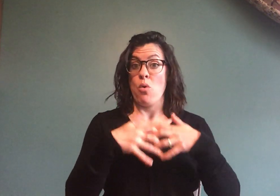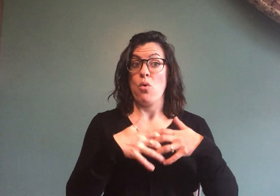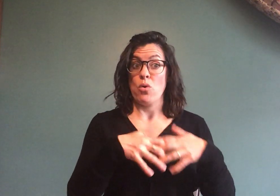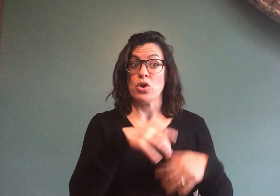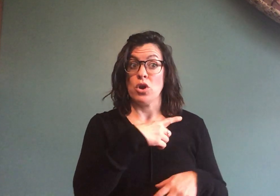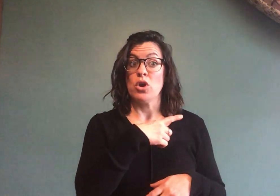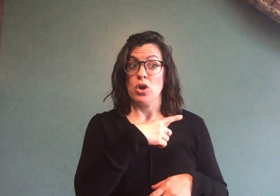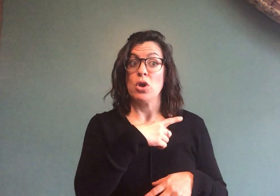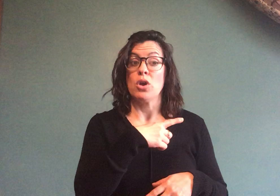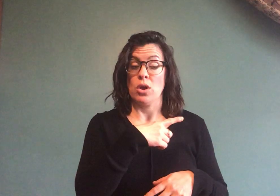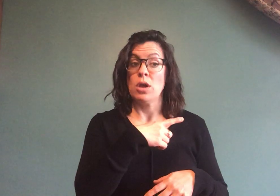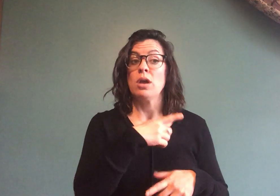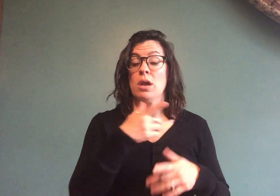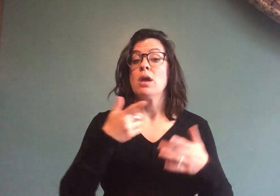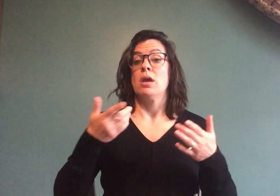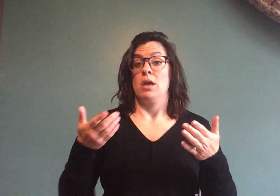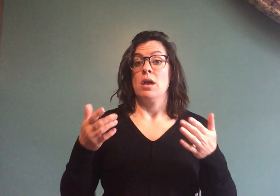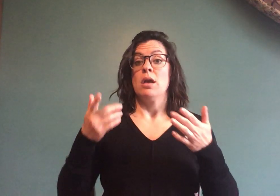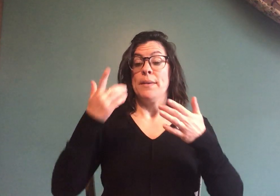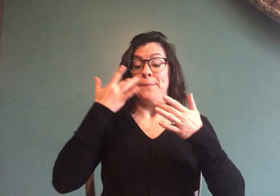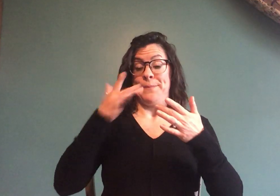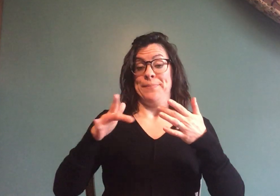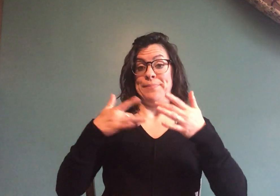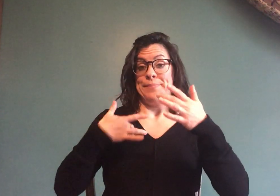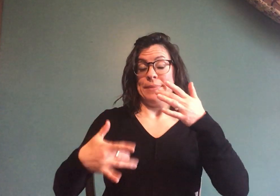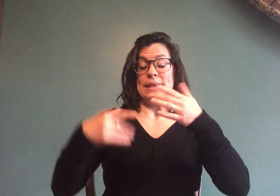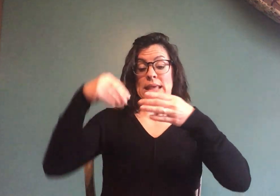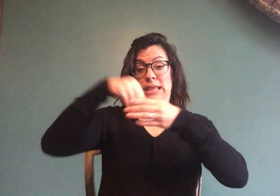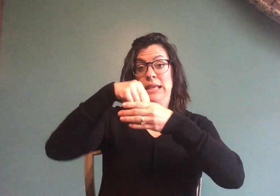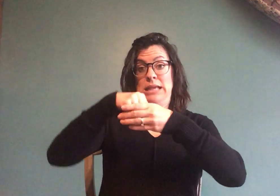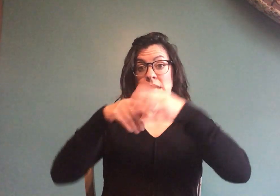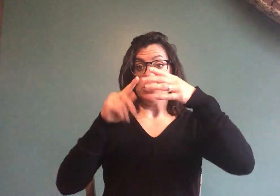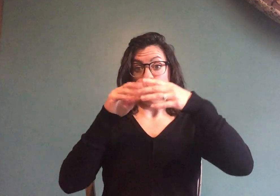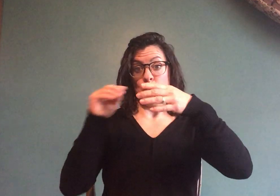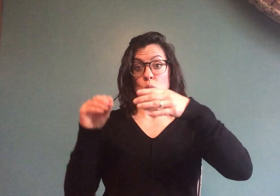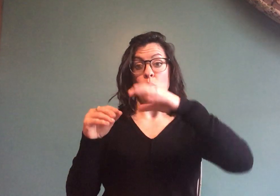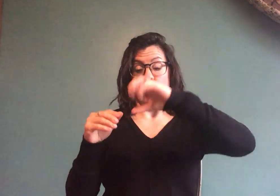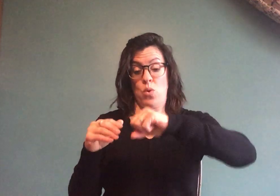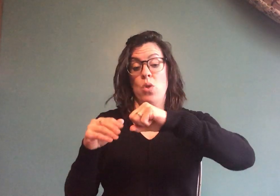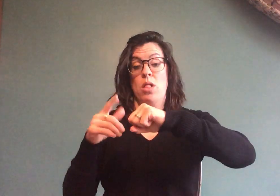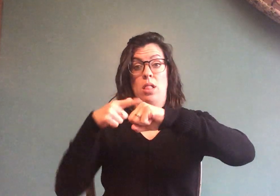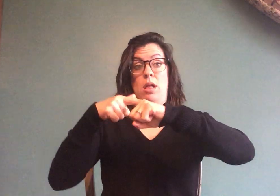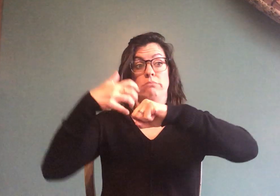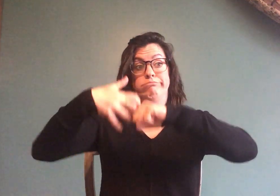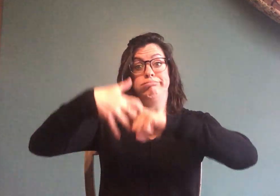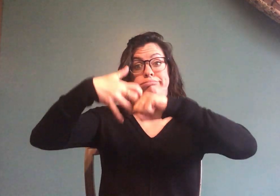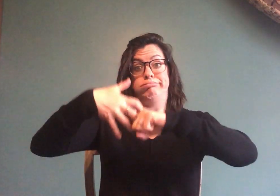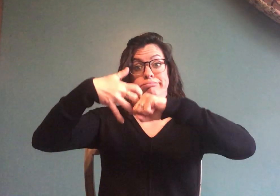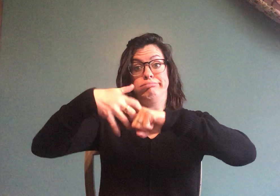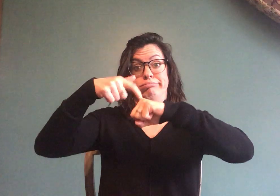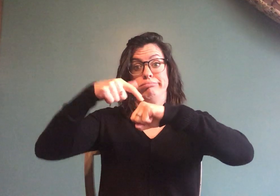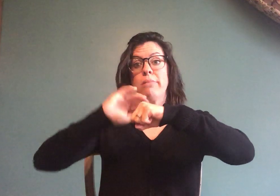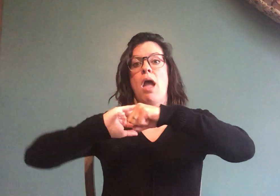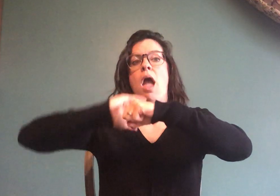the cover. Tell me why. Because, like you said, if you take the cover off, it's less protection. Okay,